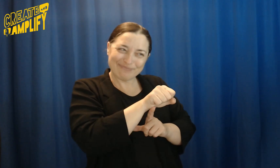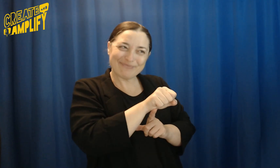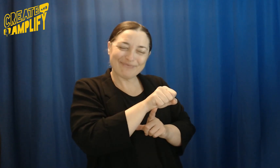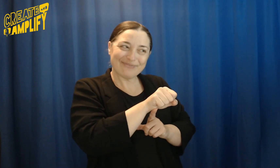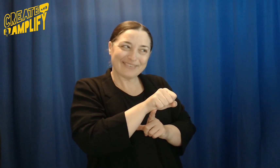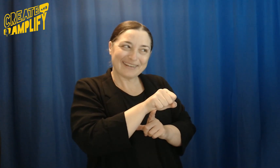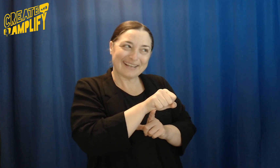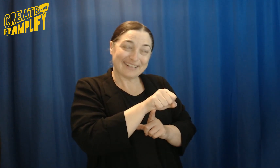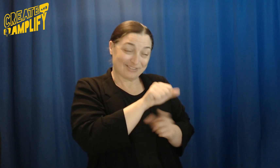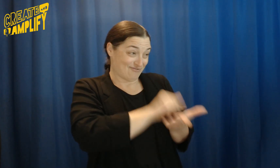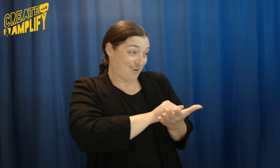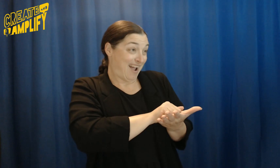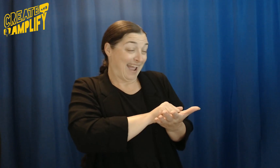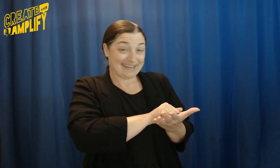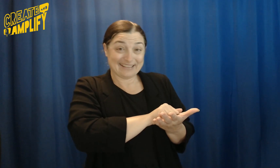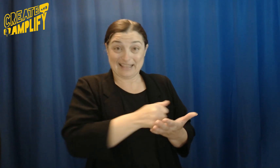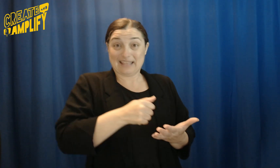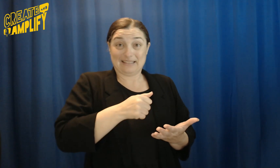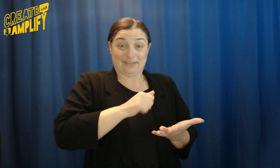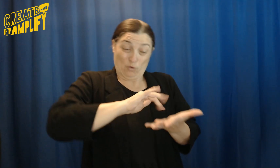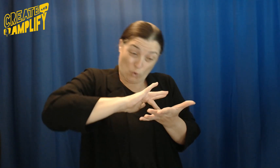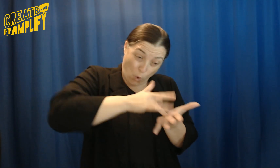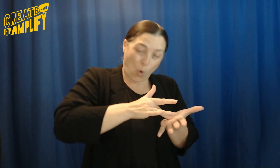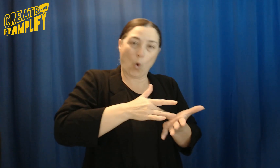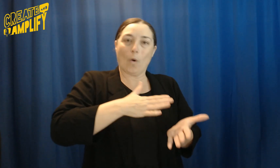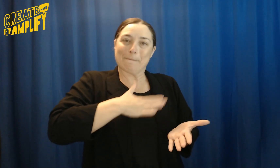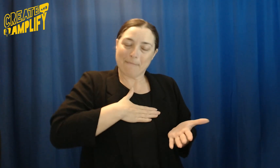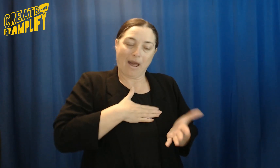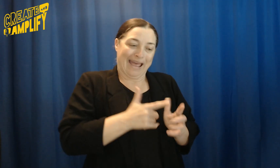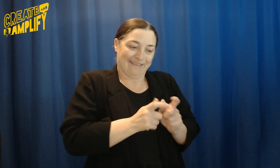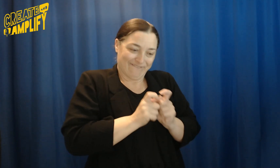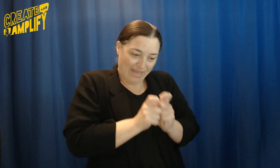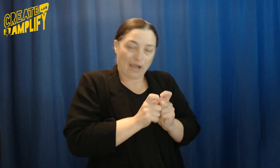core values that I hold. Joy's literally my middle name.